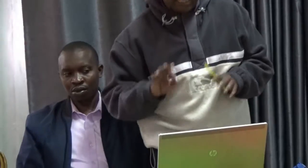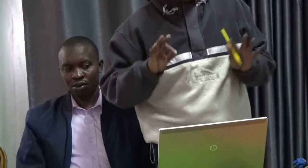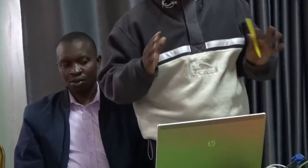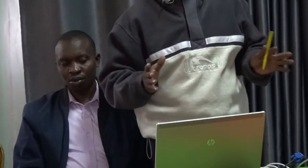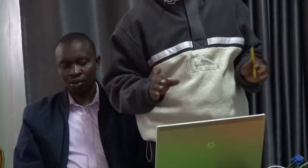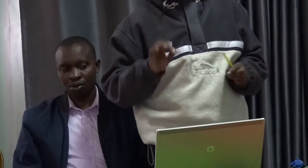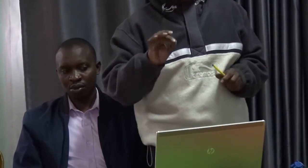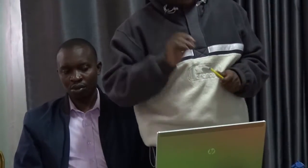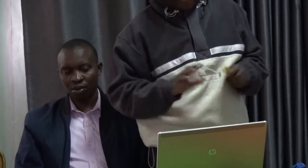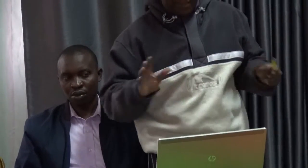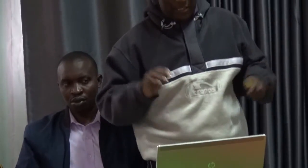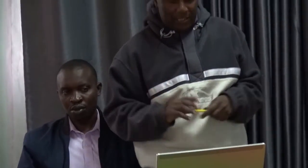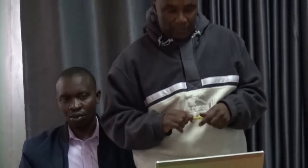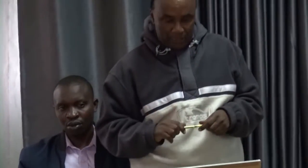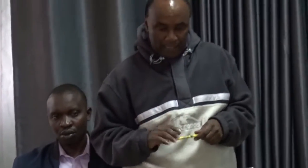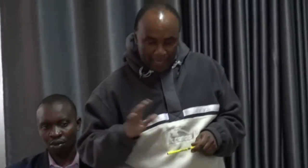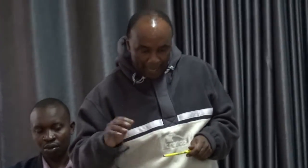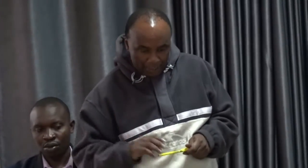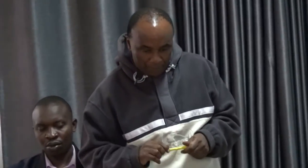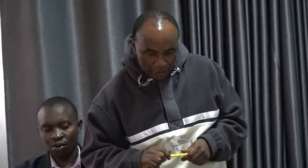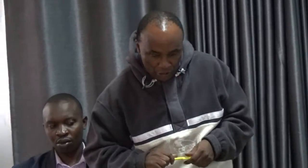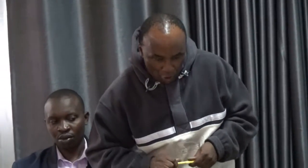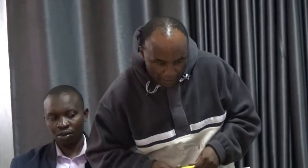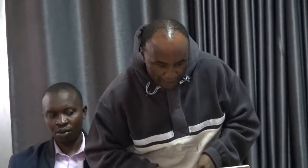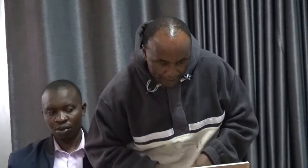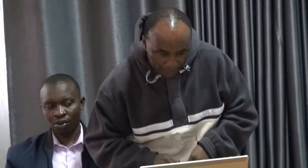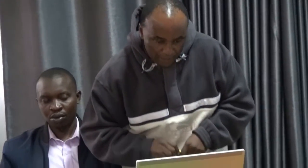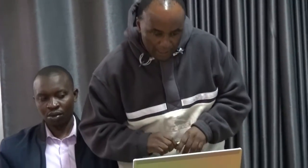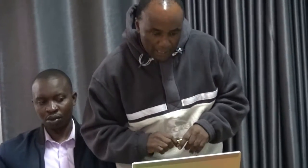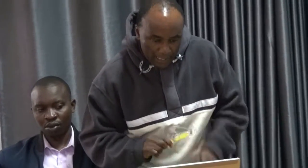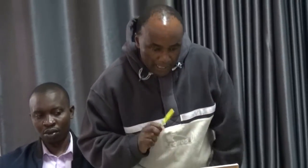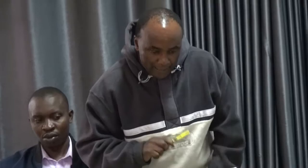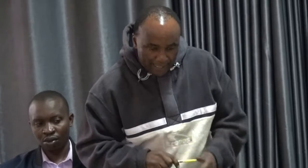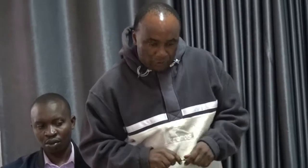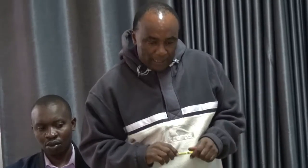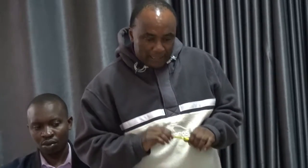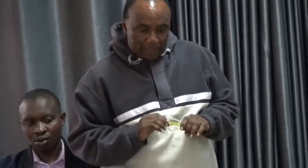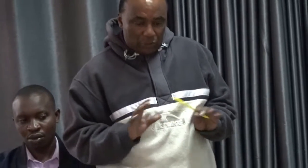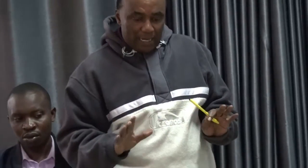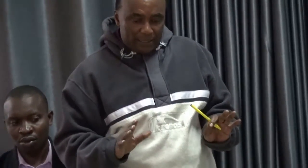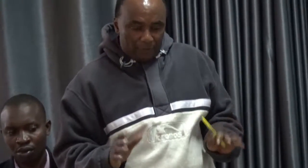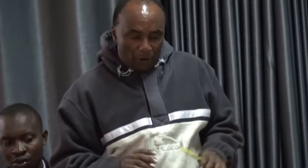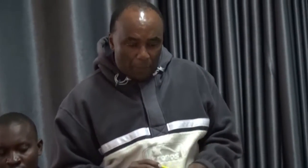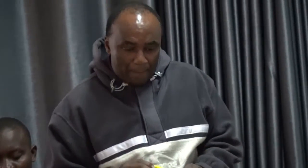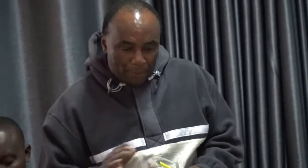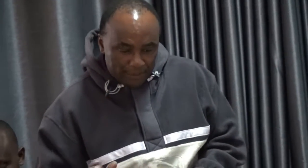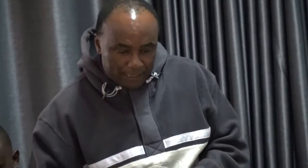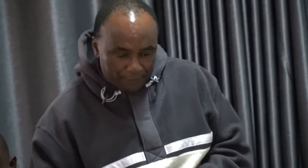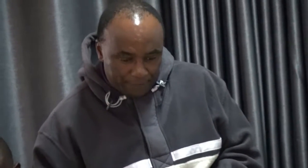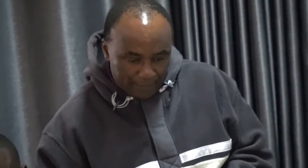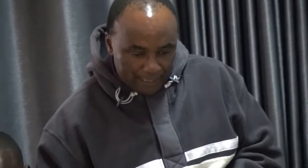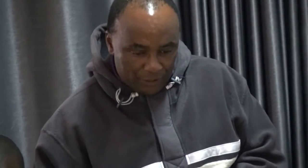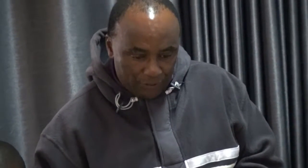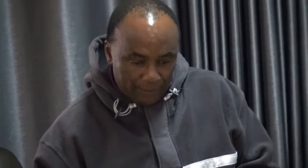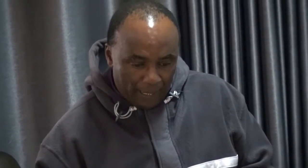meet individual needs. There is the teacher's training aspect of it. The next one, students develop a